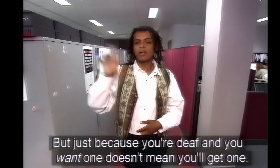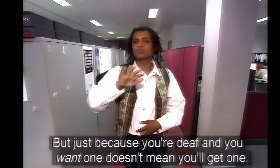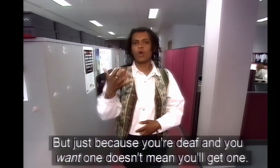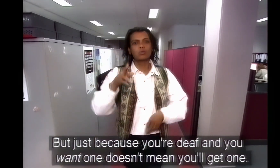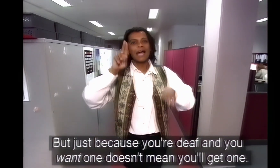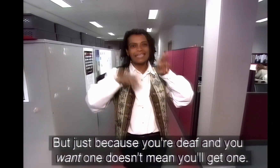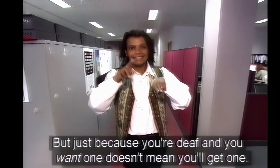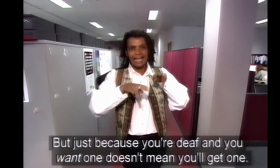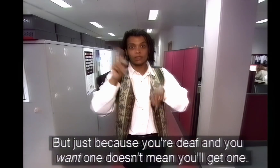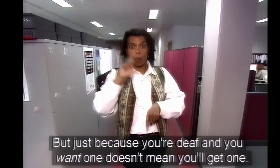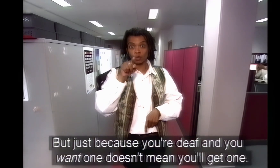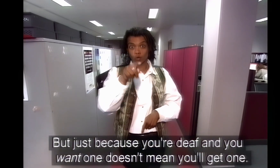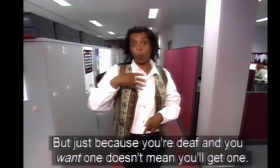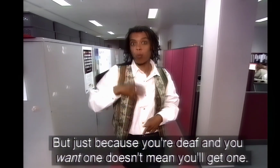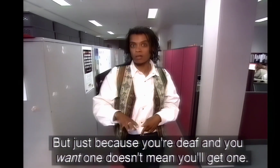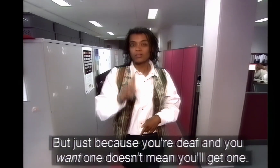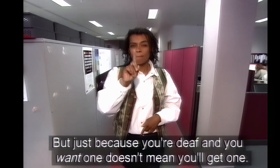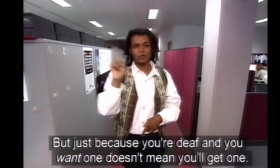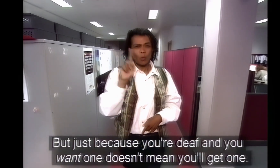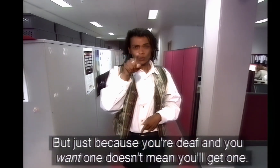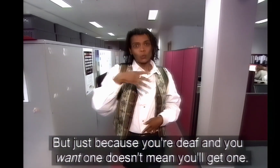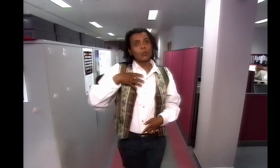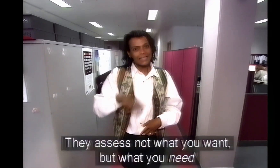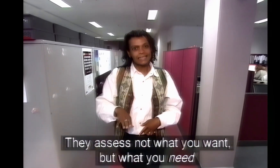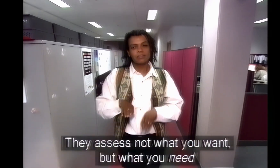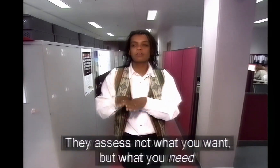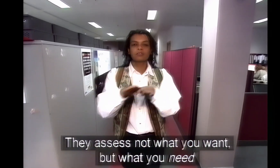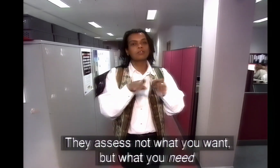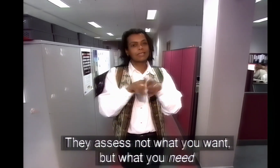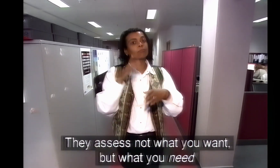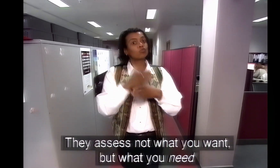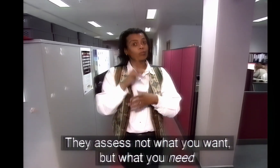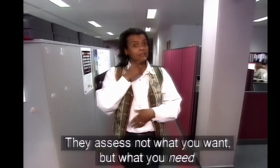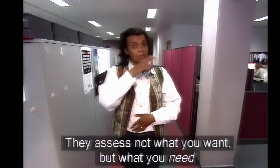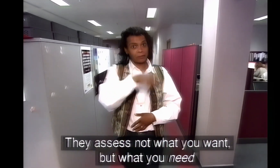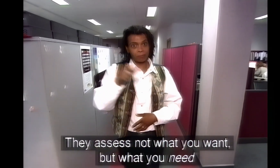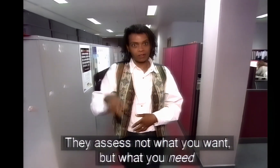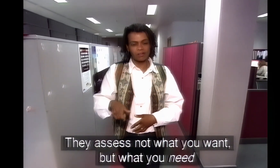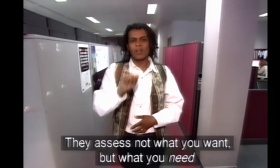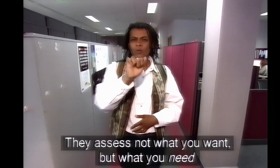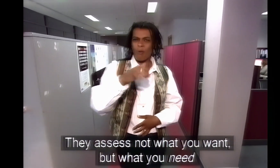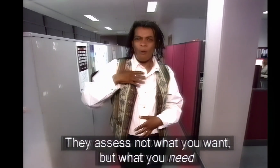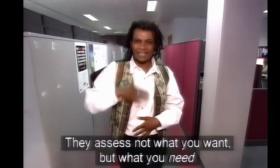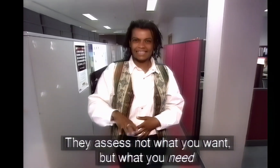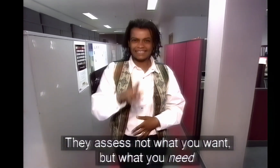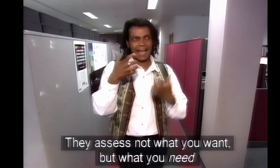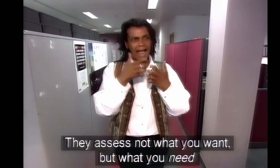one full-time. It's not what you want that they assess, but what you really need in order to do your job on an equal